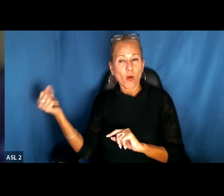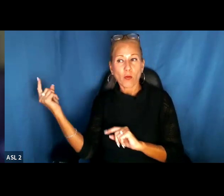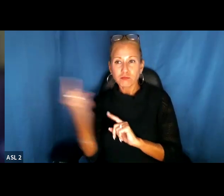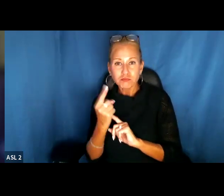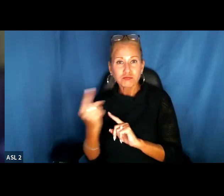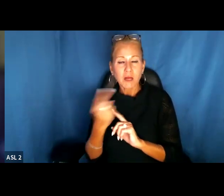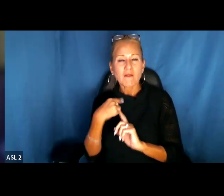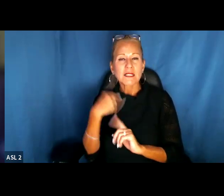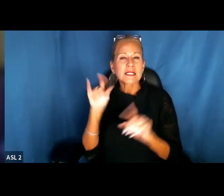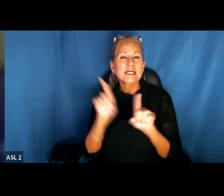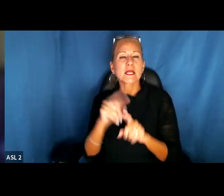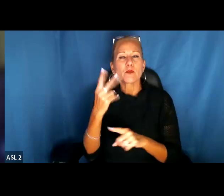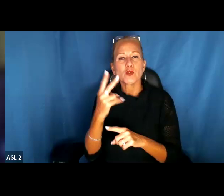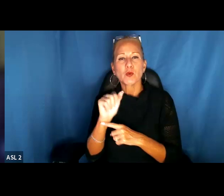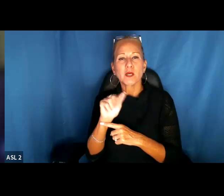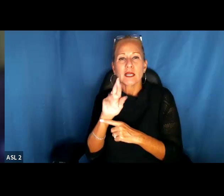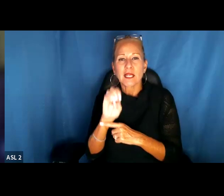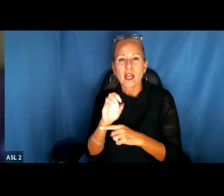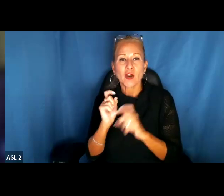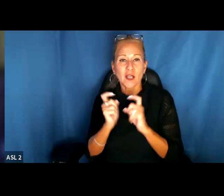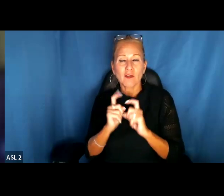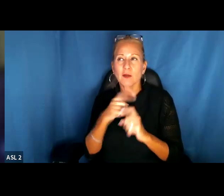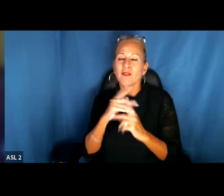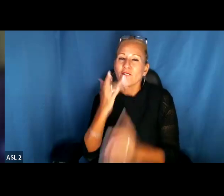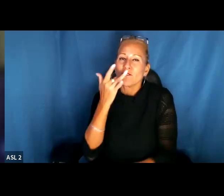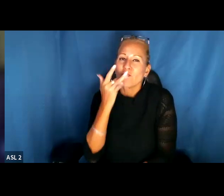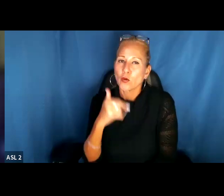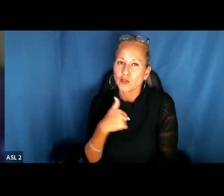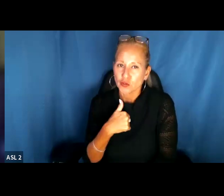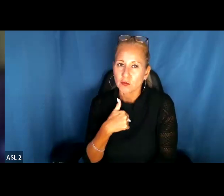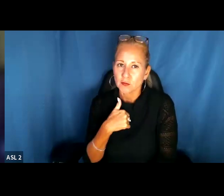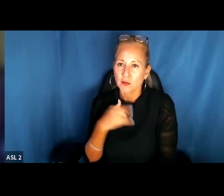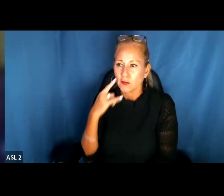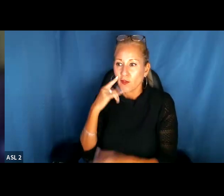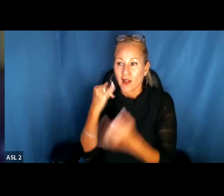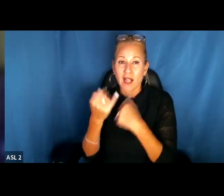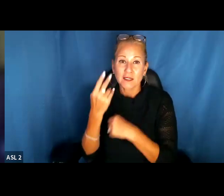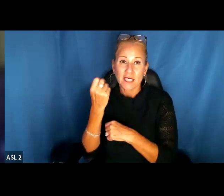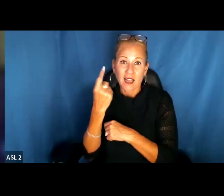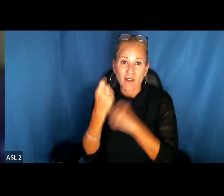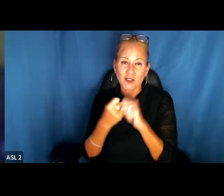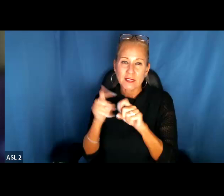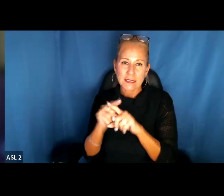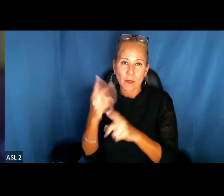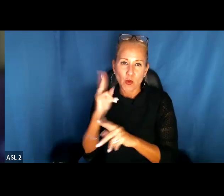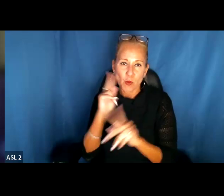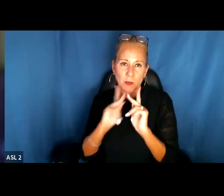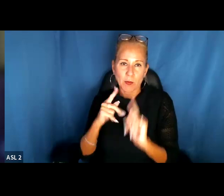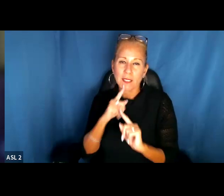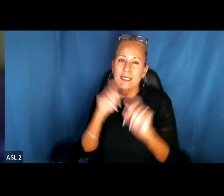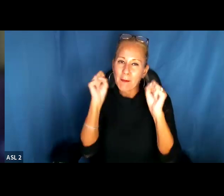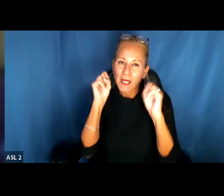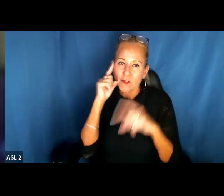had the same 2 caregivers. I've been very, very fortunate. The same 2 caregivers for the last 11 years. It's pretty